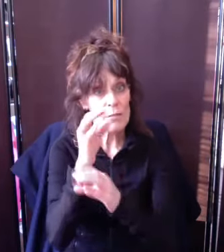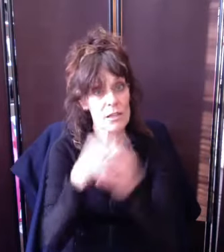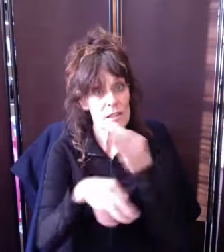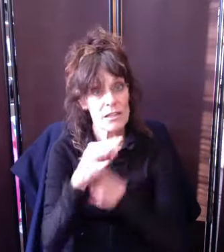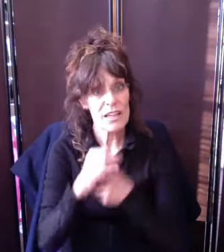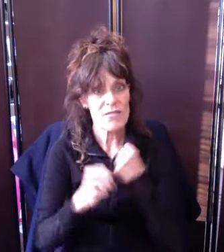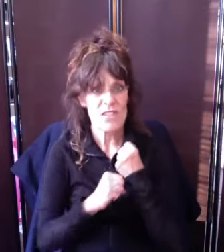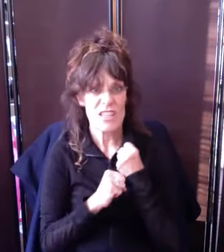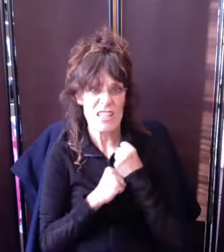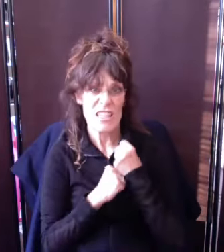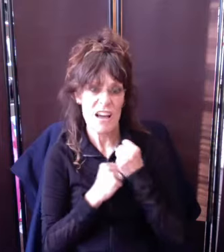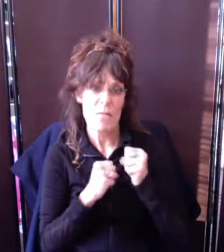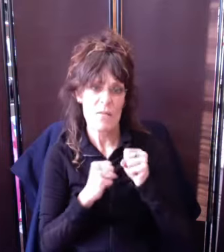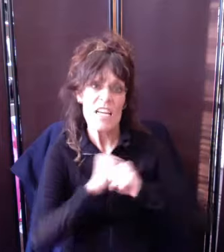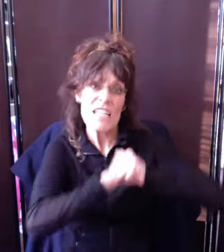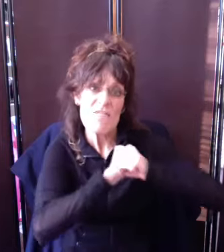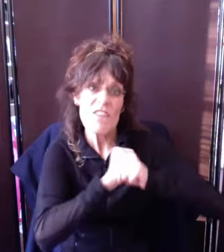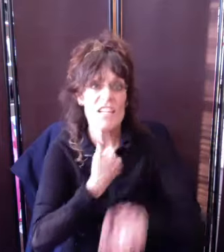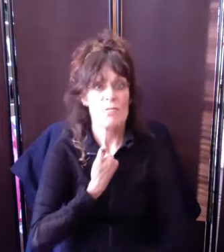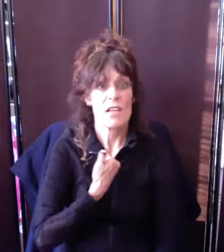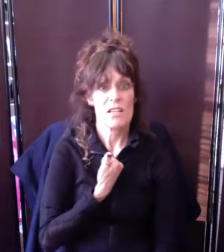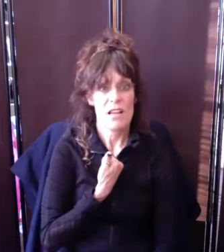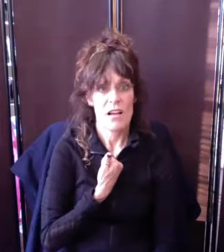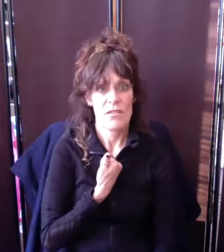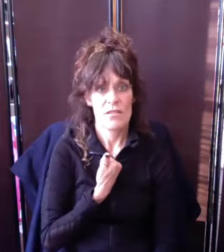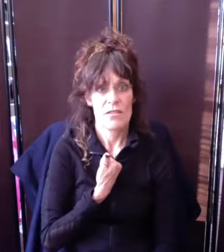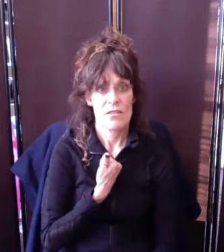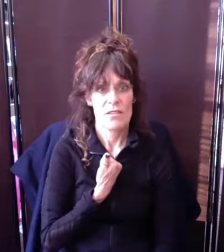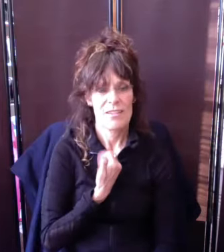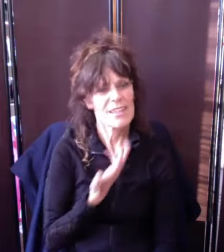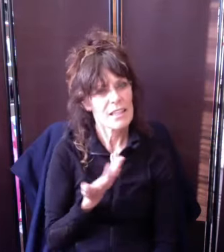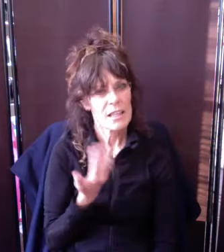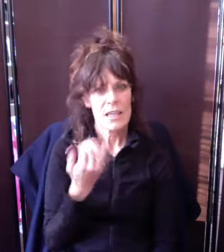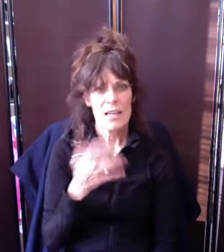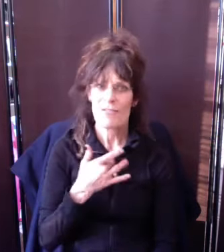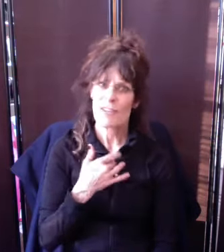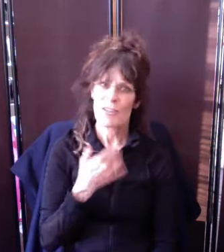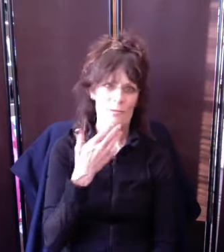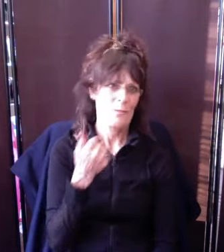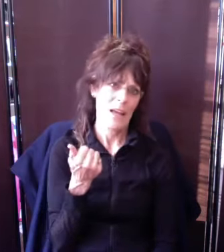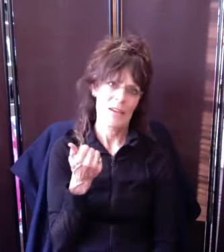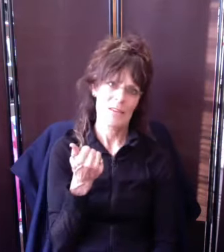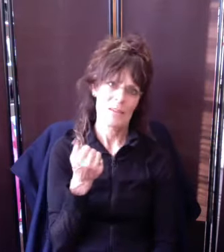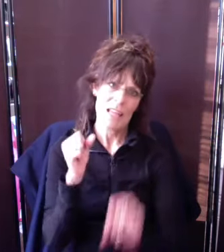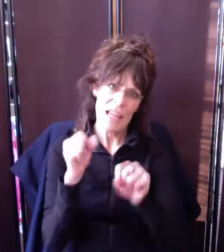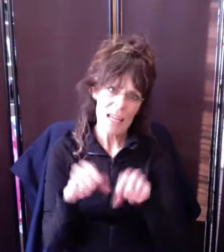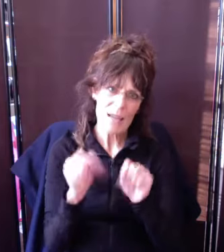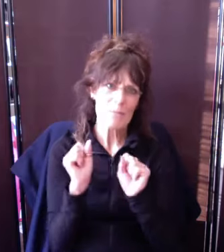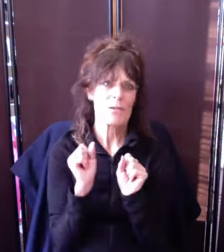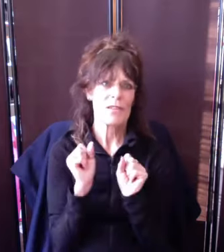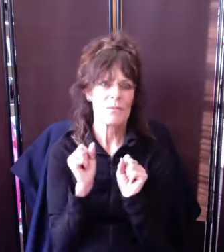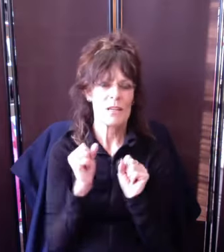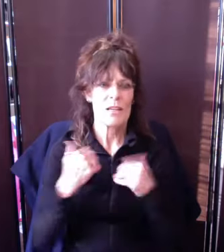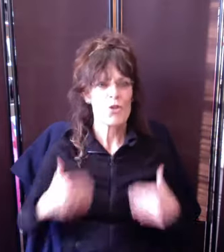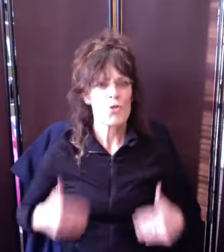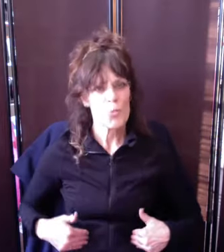myself against being imperfect? Right? It feels so much better to be able to just be human next to you. That's what it